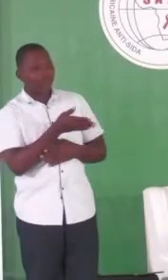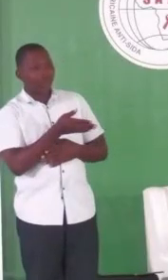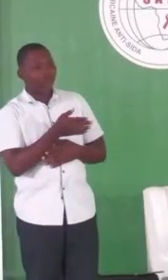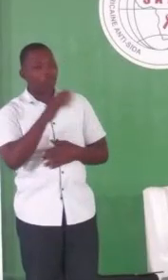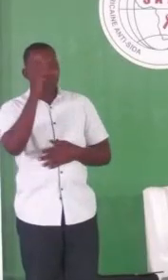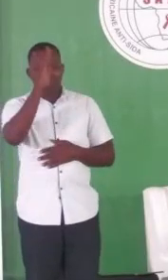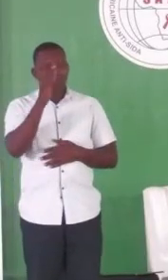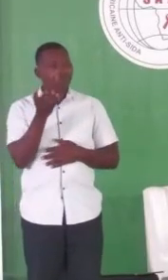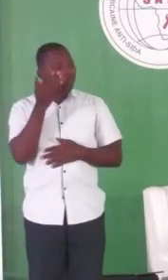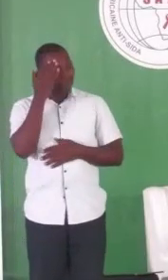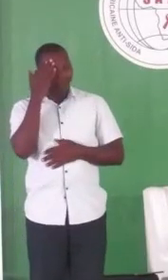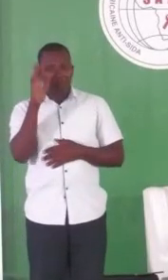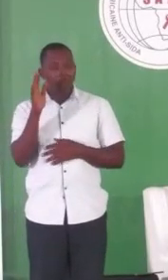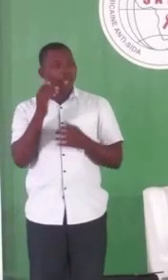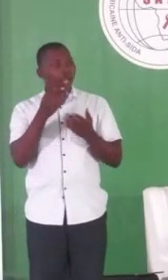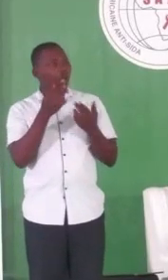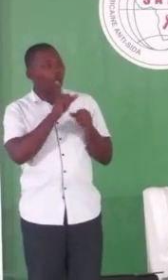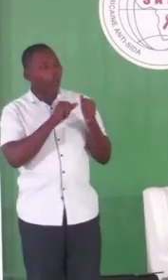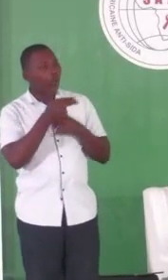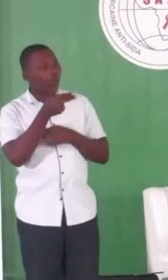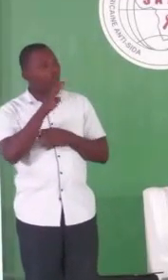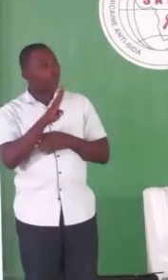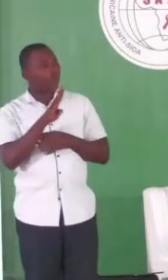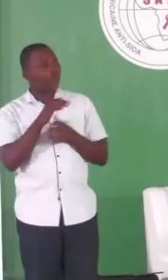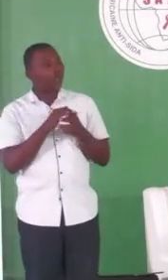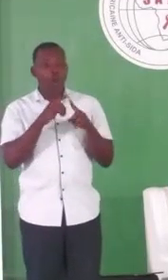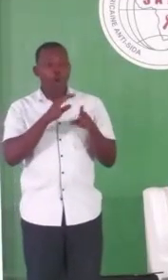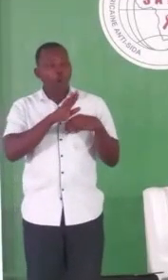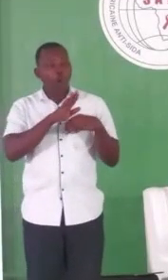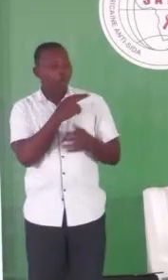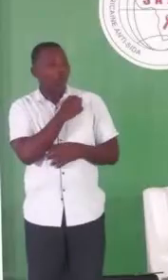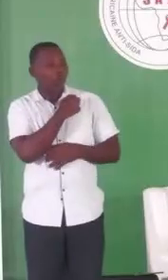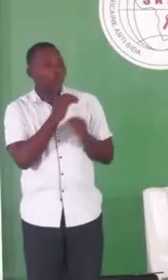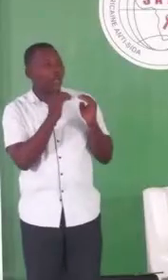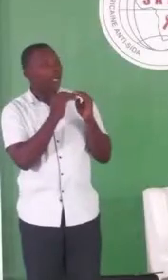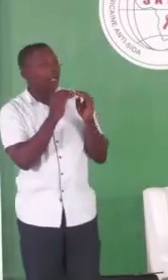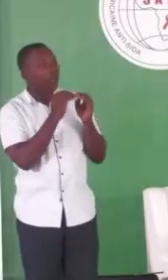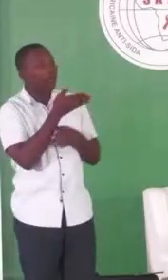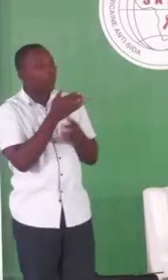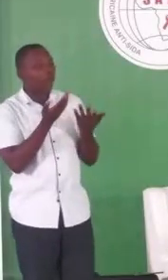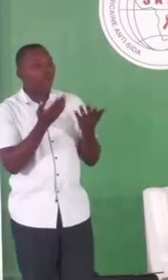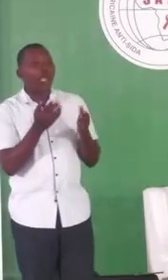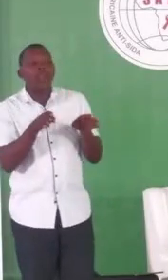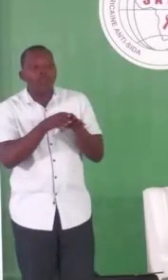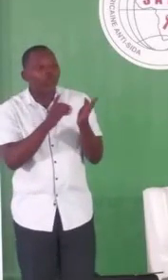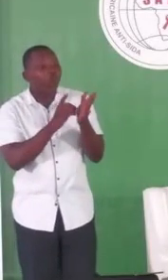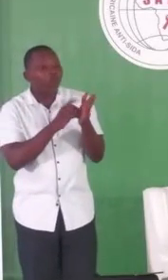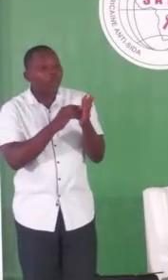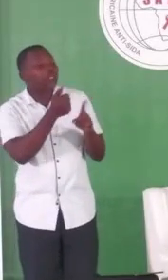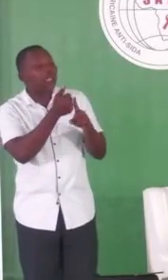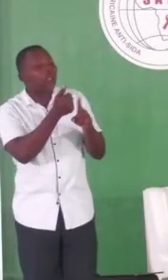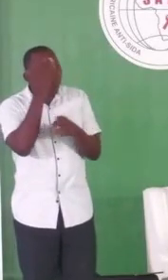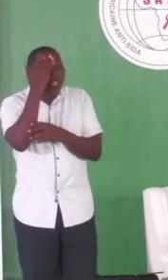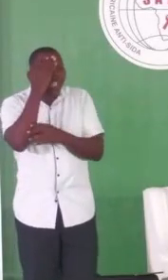of hepatitis B. Then at facility level, even the doctors themselves, they don't